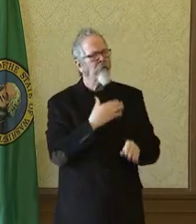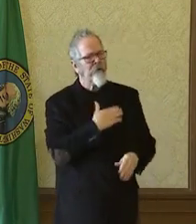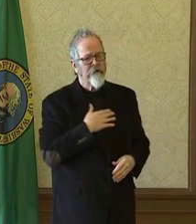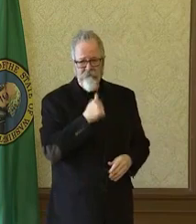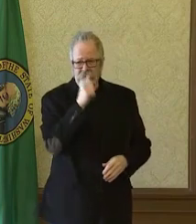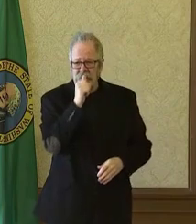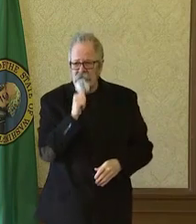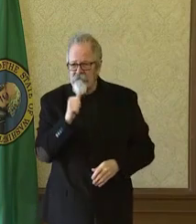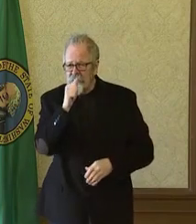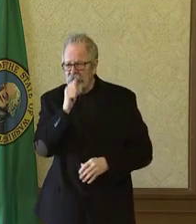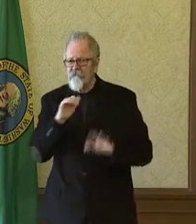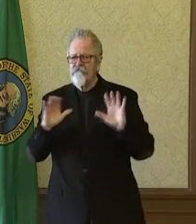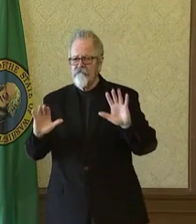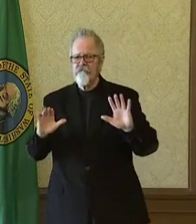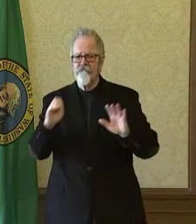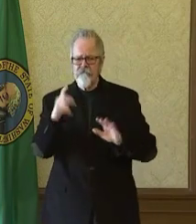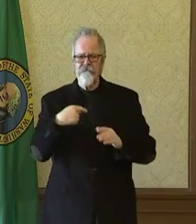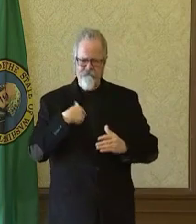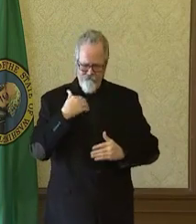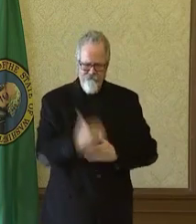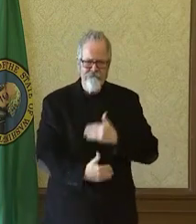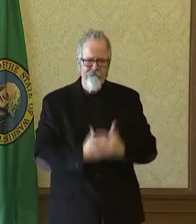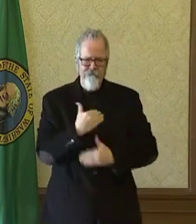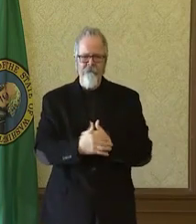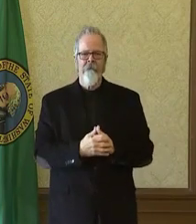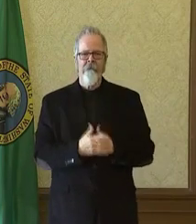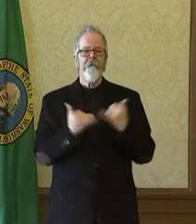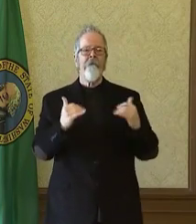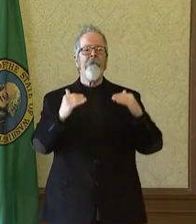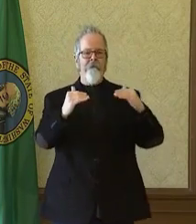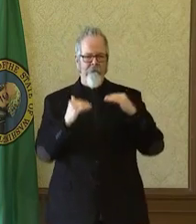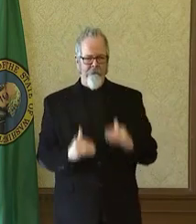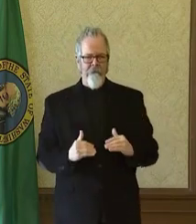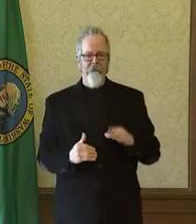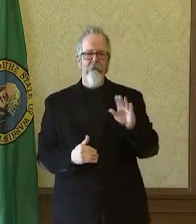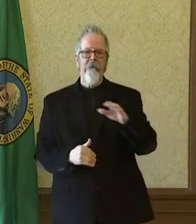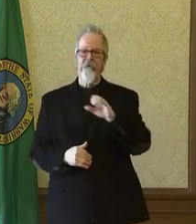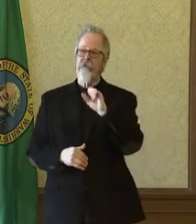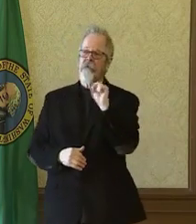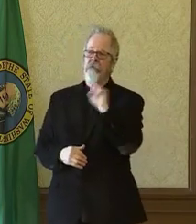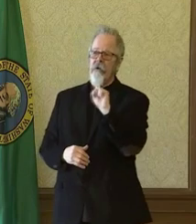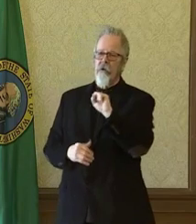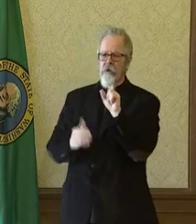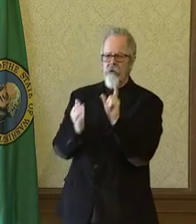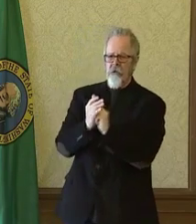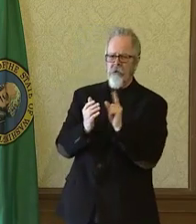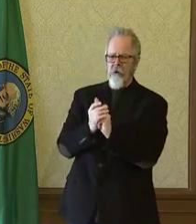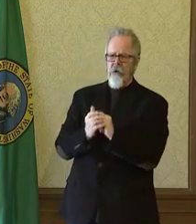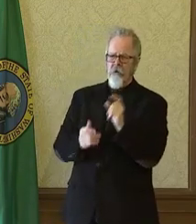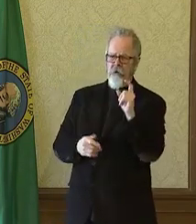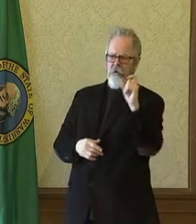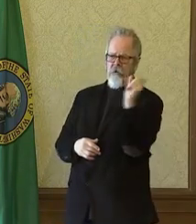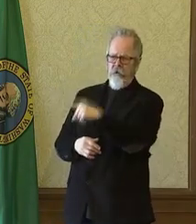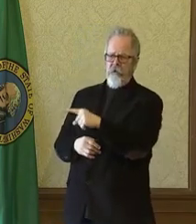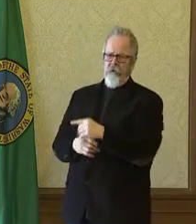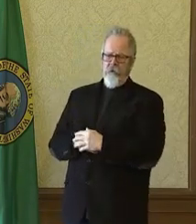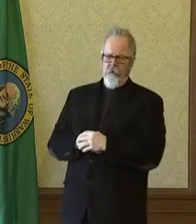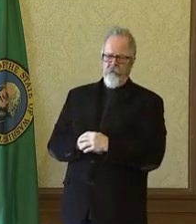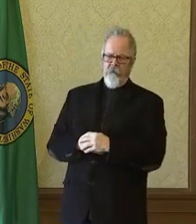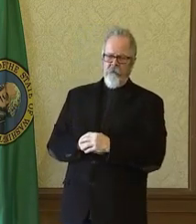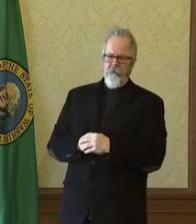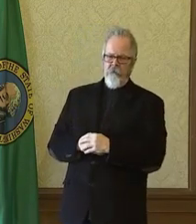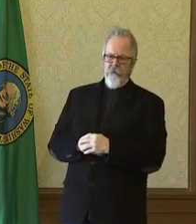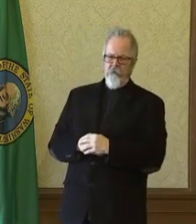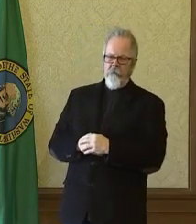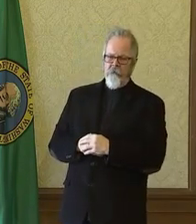is from Joe at the Seattle Times. If I heard you correctly, I think you said the state has spent $120 million of the $200 million appropriated by the legislature for the term